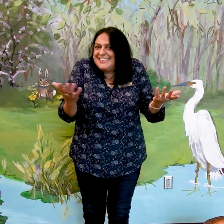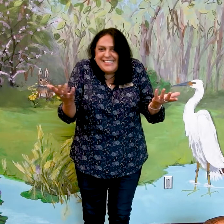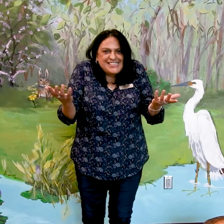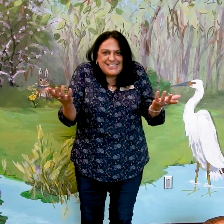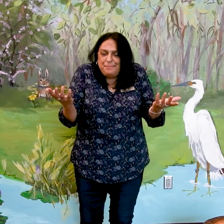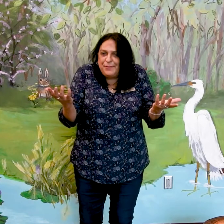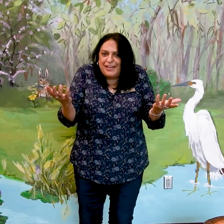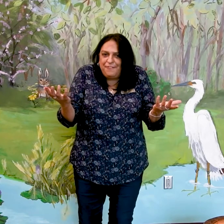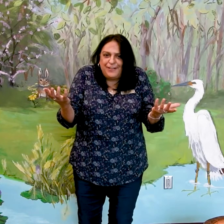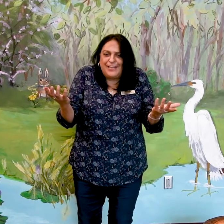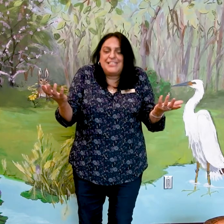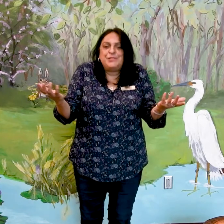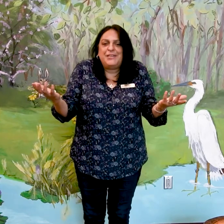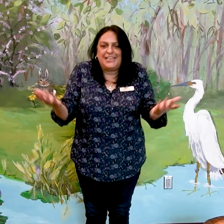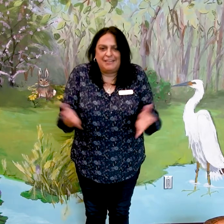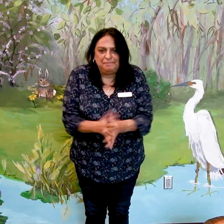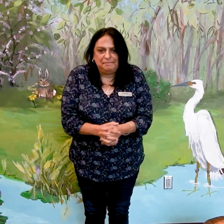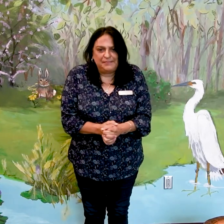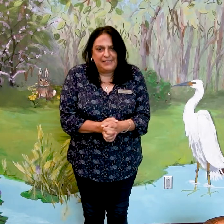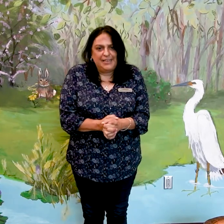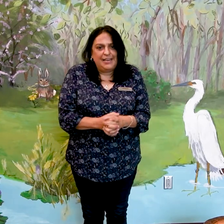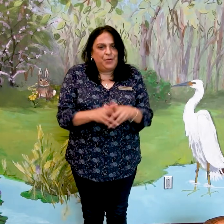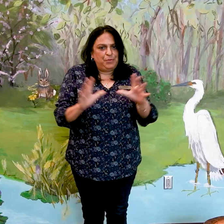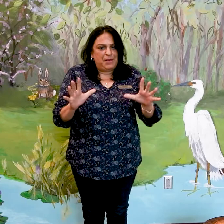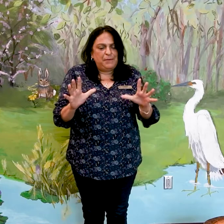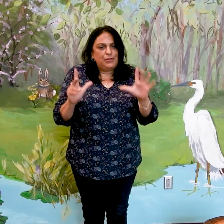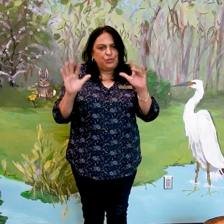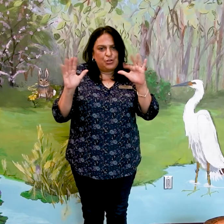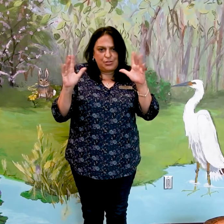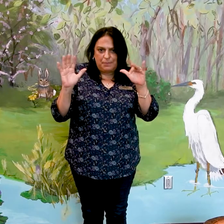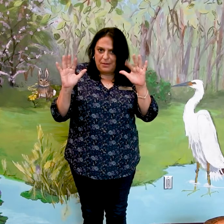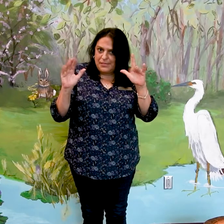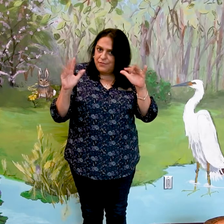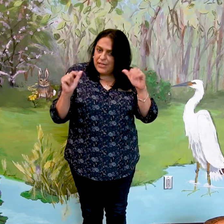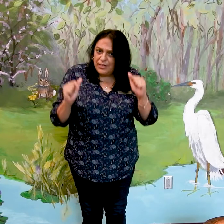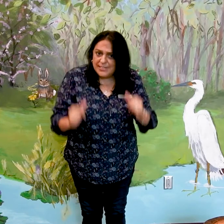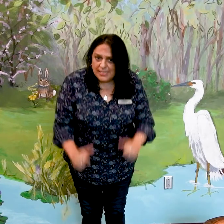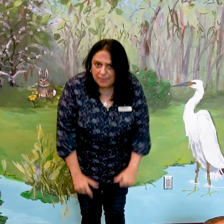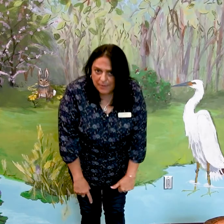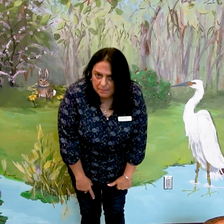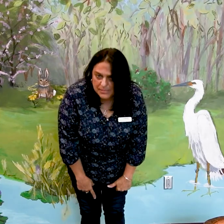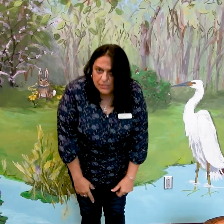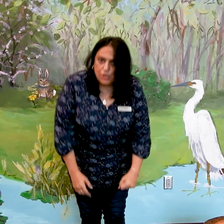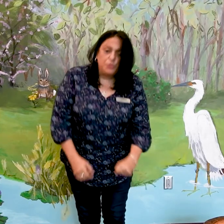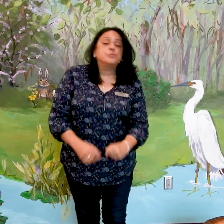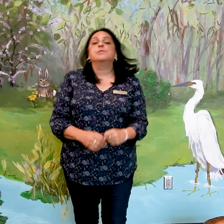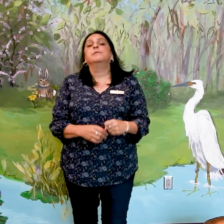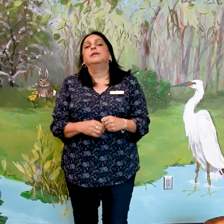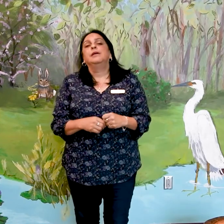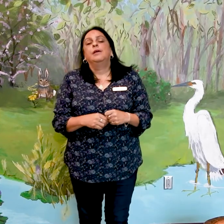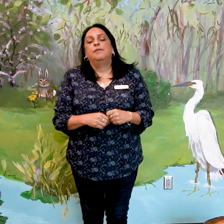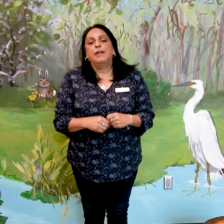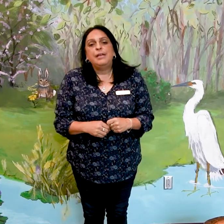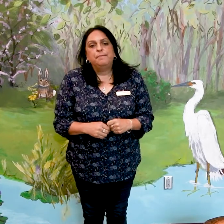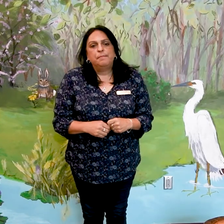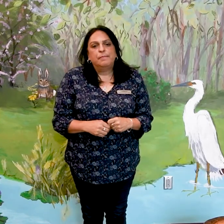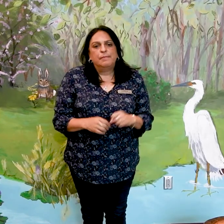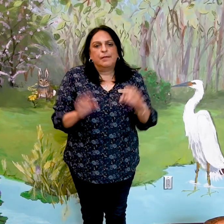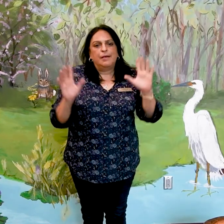It's simple and fun. Let's do it again. Remember to touch the baby's fingers and the baby's toes. Ready?